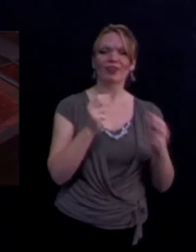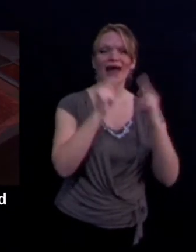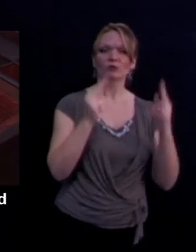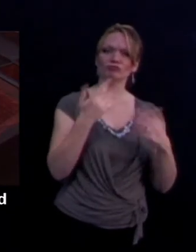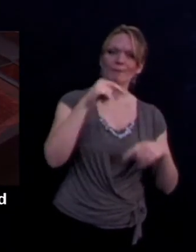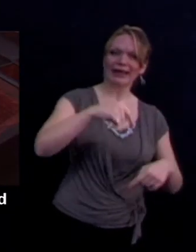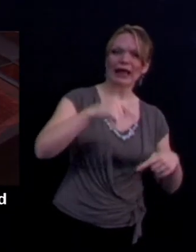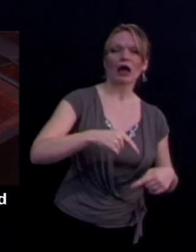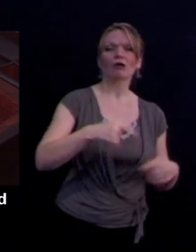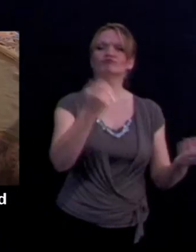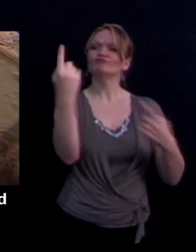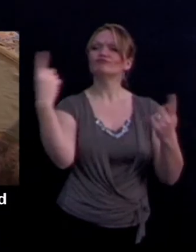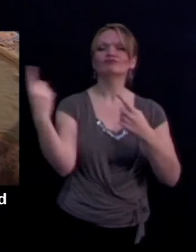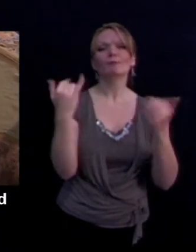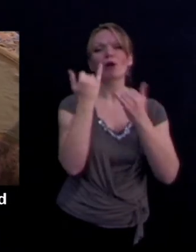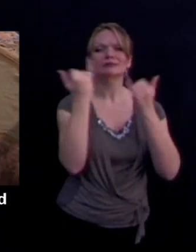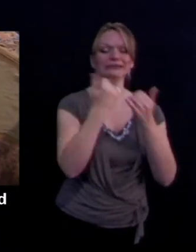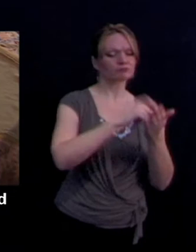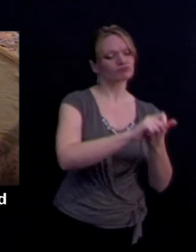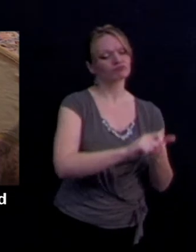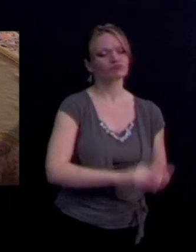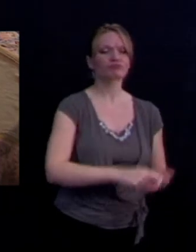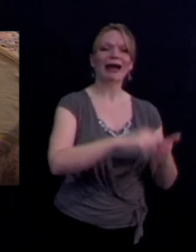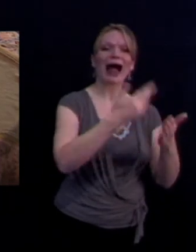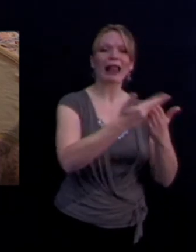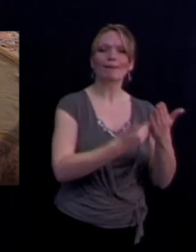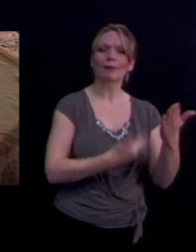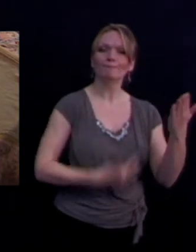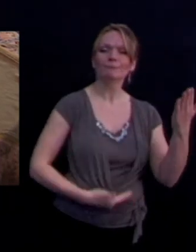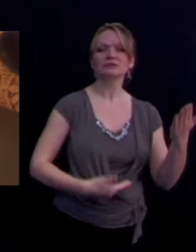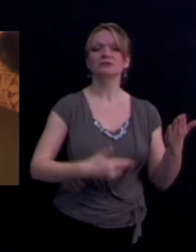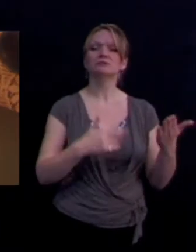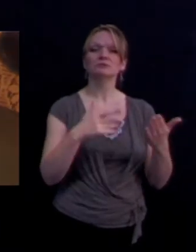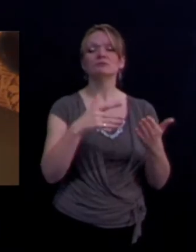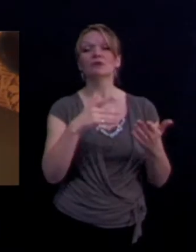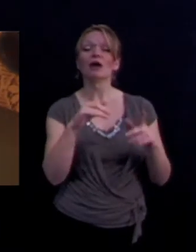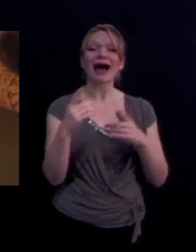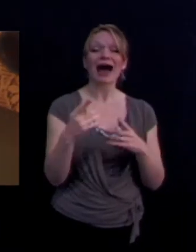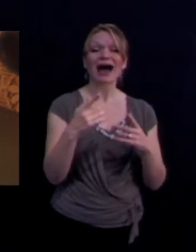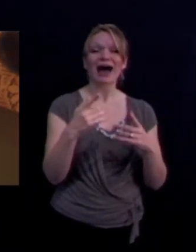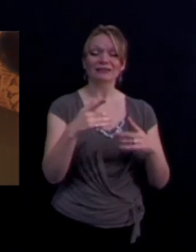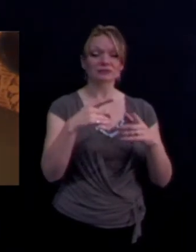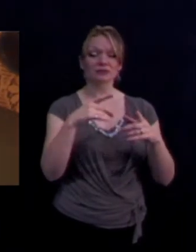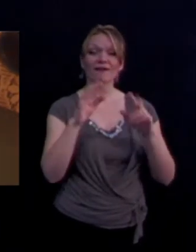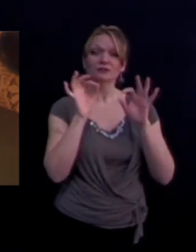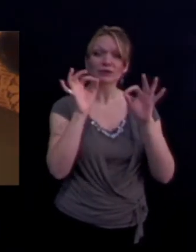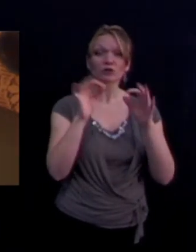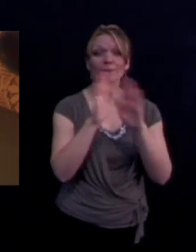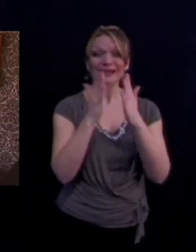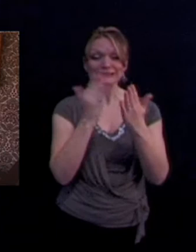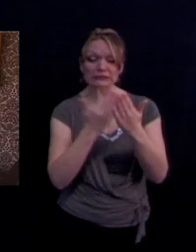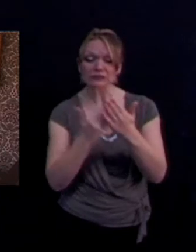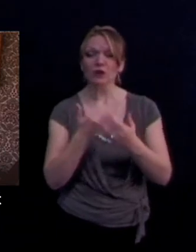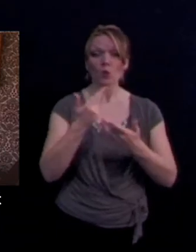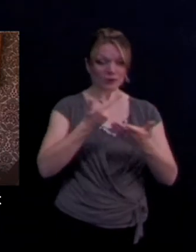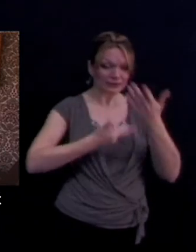here. Writing letters, making albums and playing the piano were typical pastimes. Fancy work magazines provided instruction on